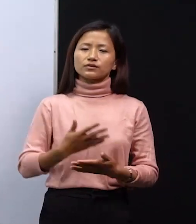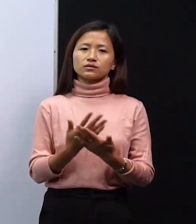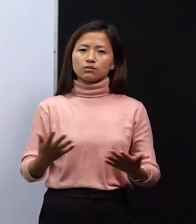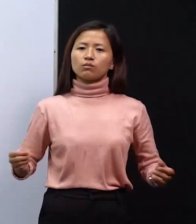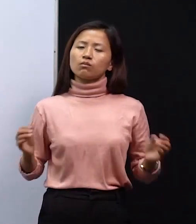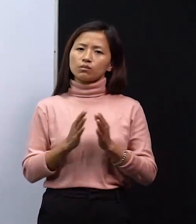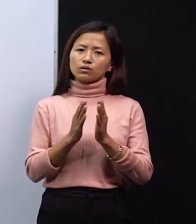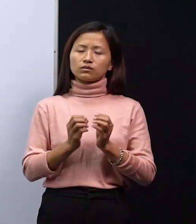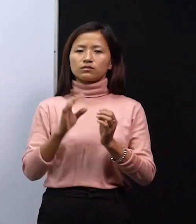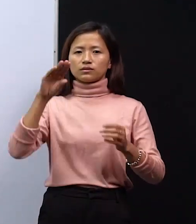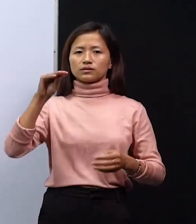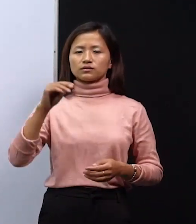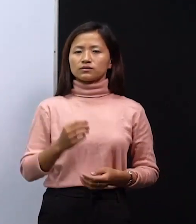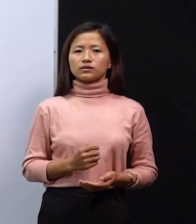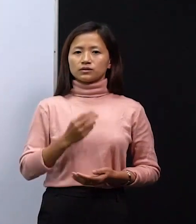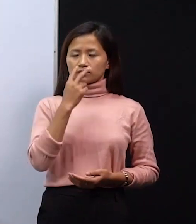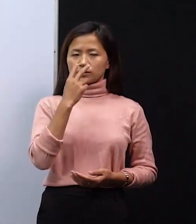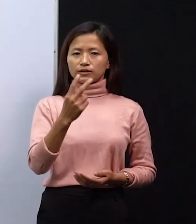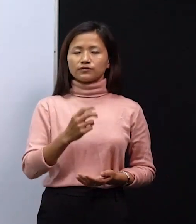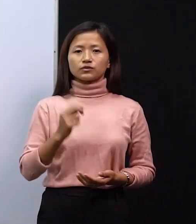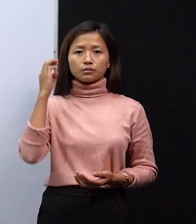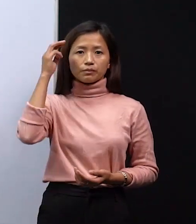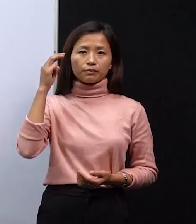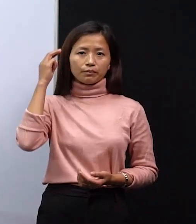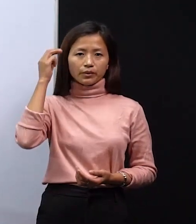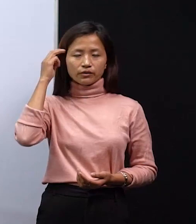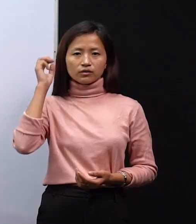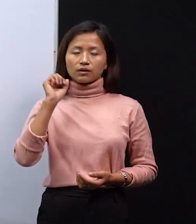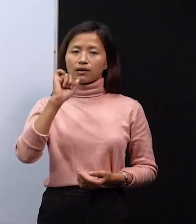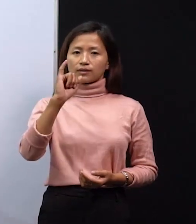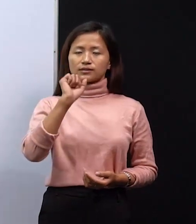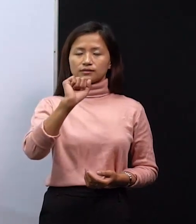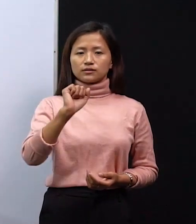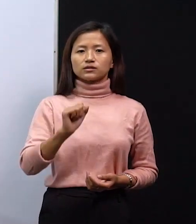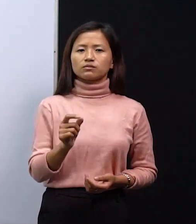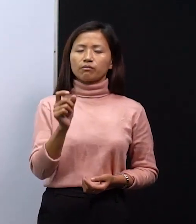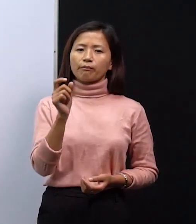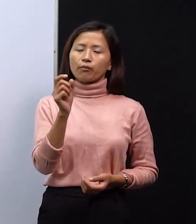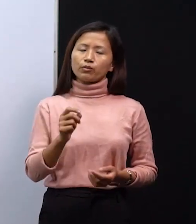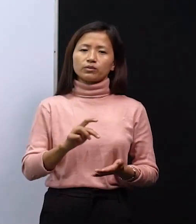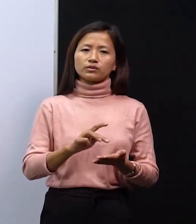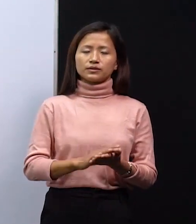or less they are all the same. You simply have to memorize the identities properly. And